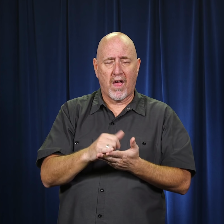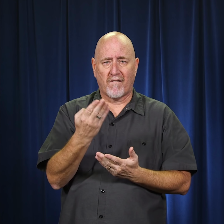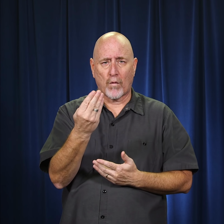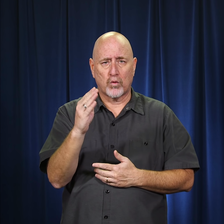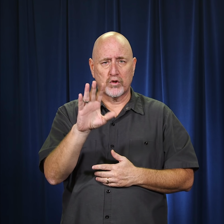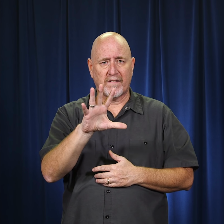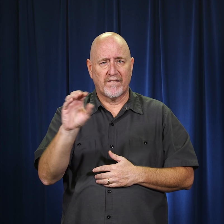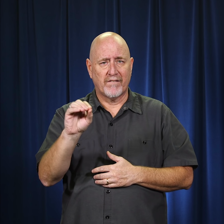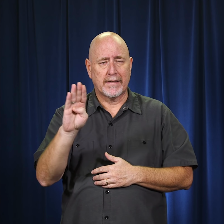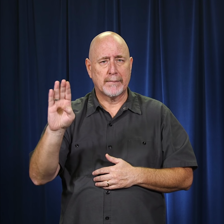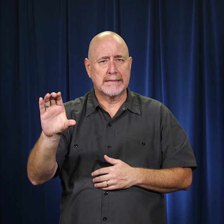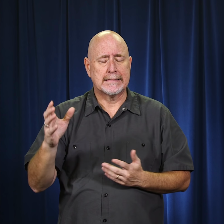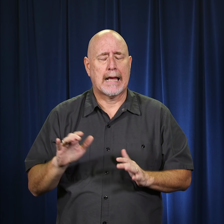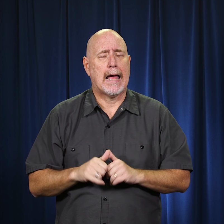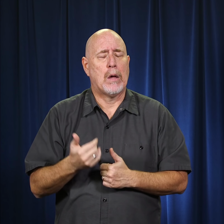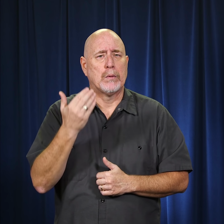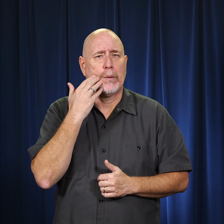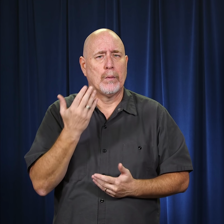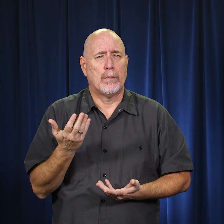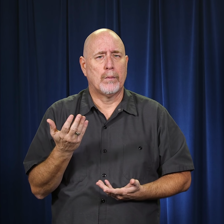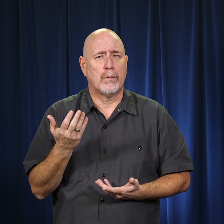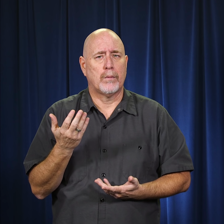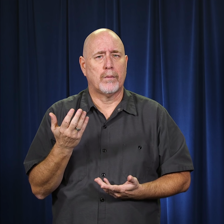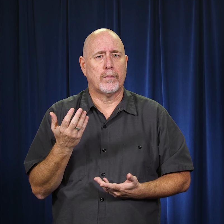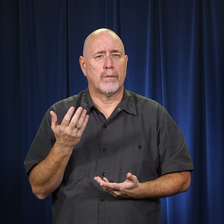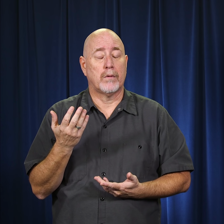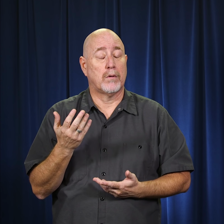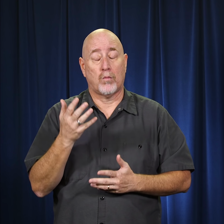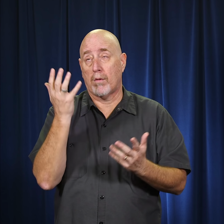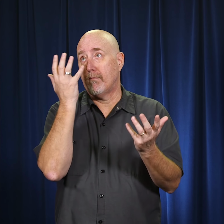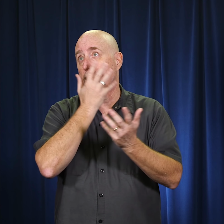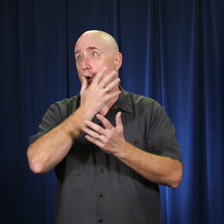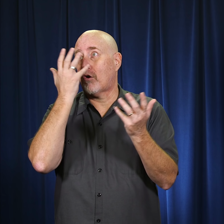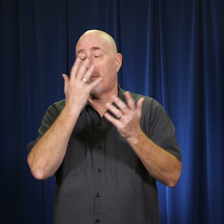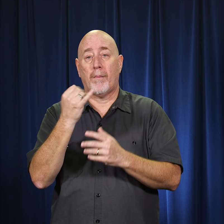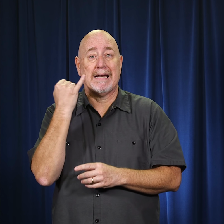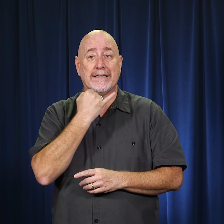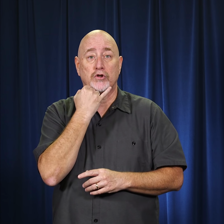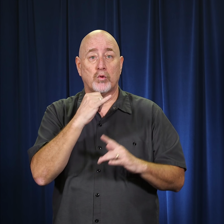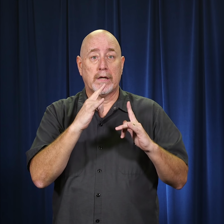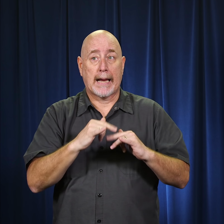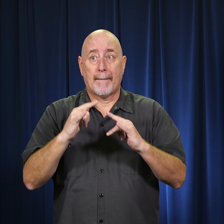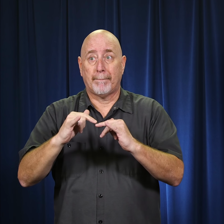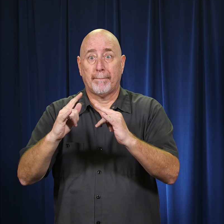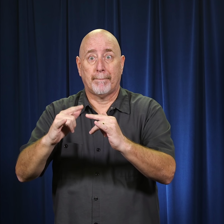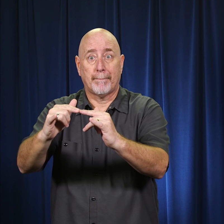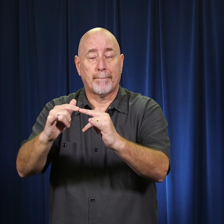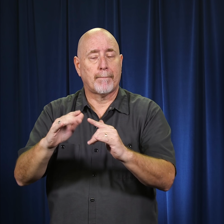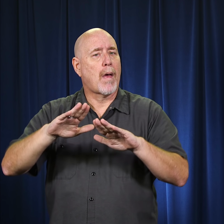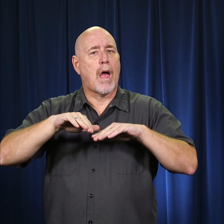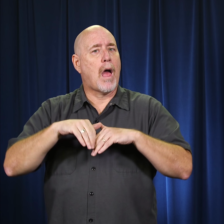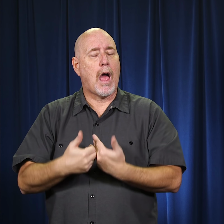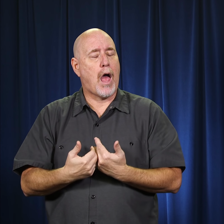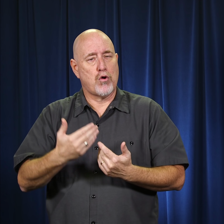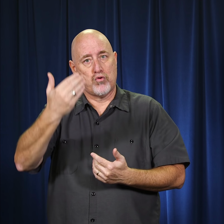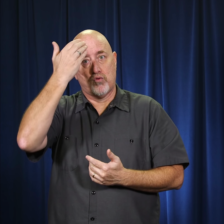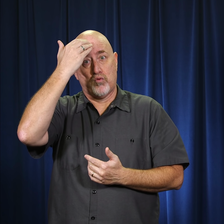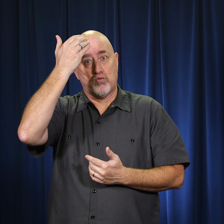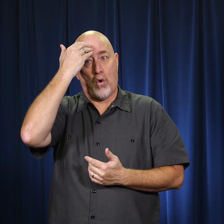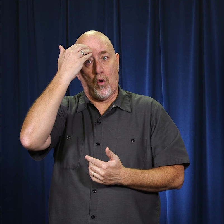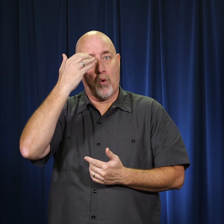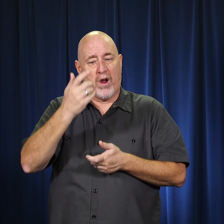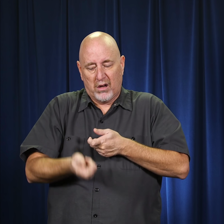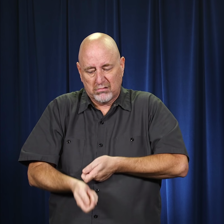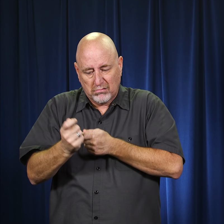in 1450 B.C.? You see, one of the remarkable things about Israelite camps, the way that you can